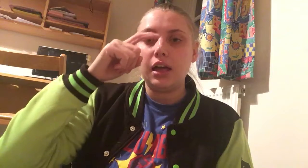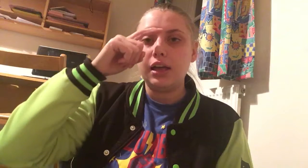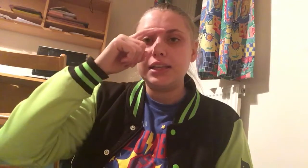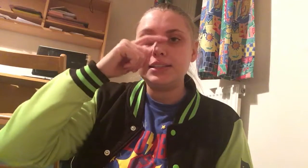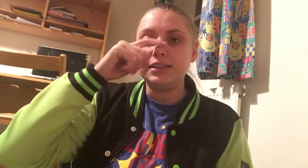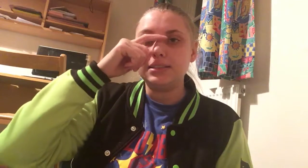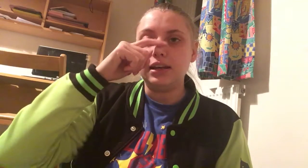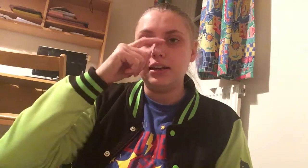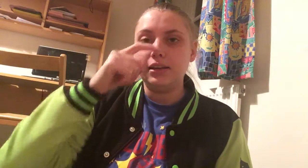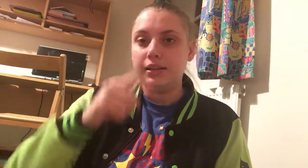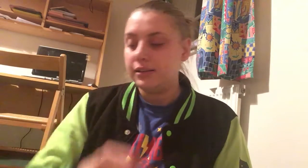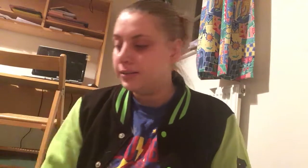sister.